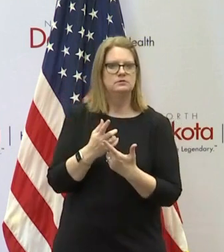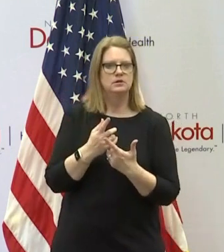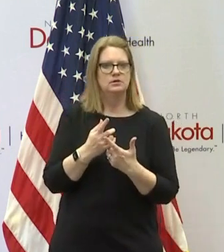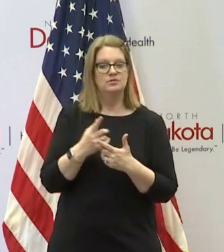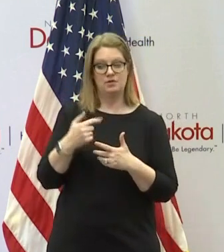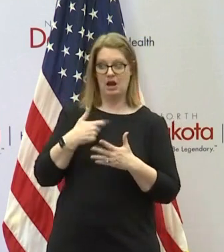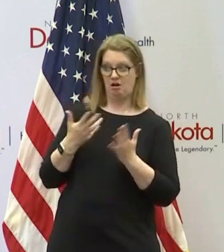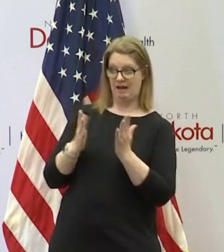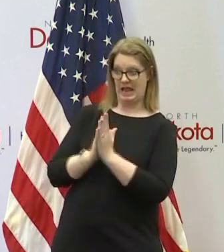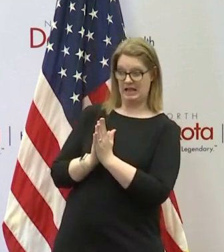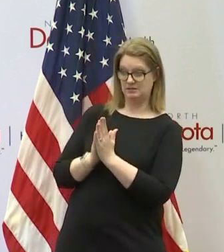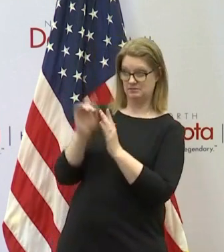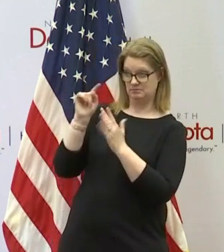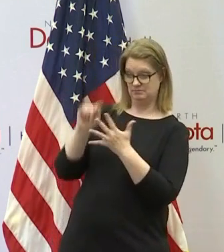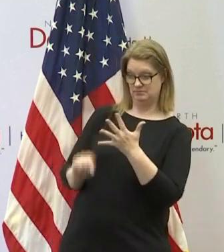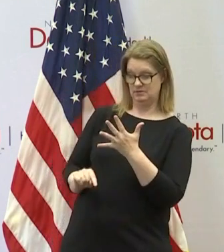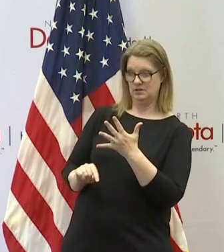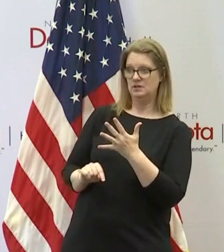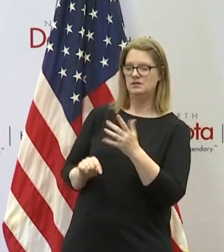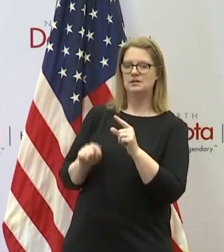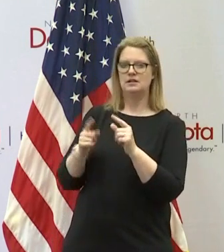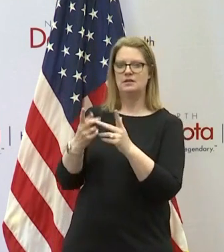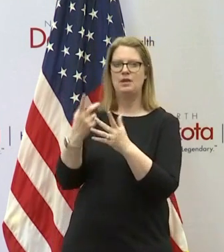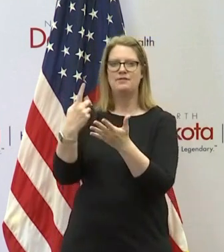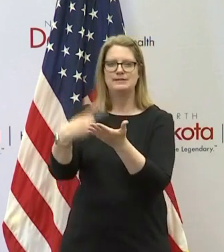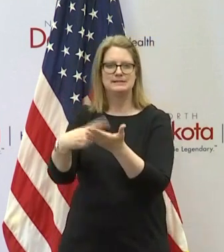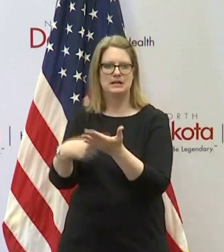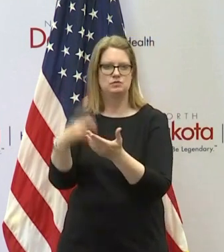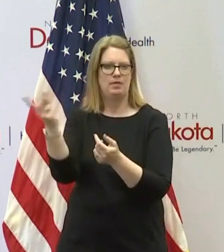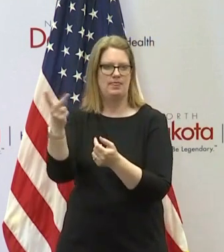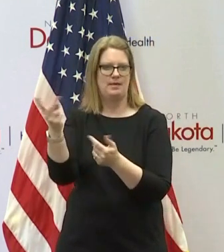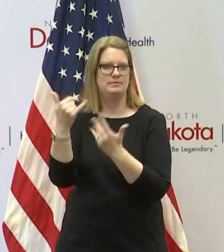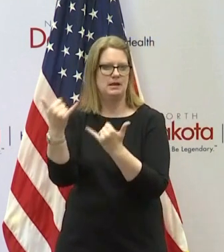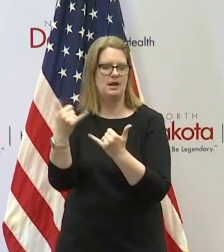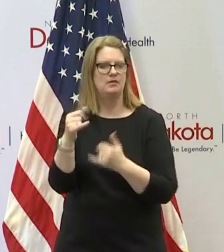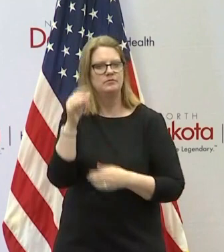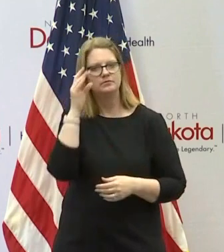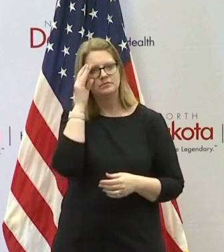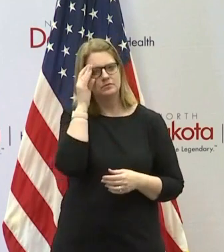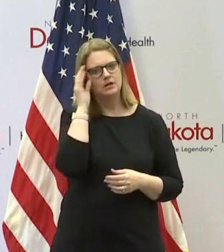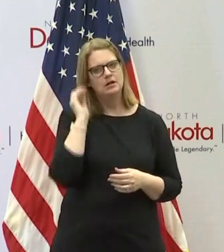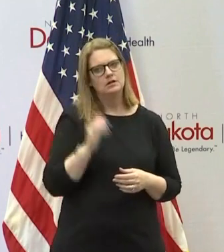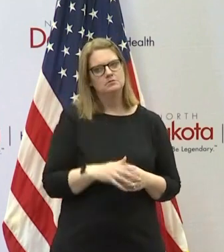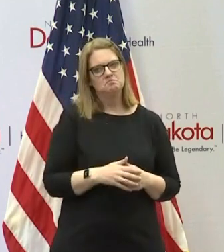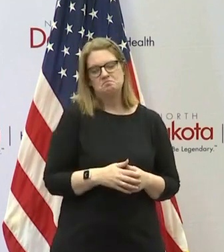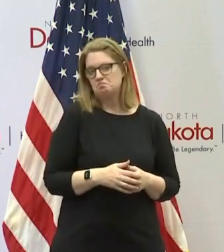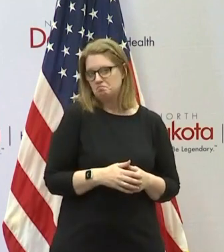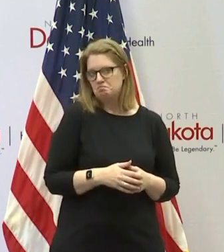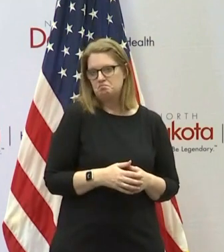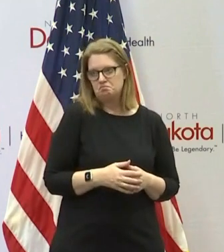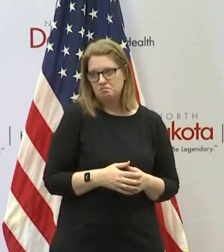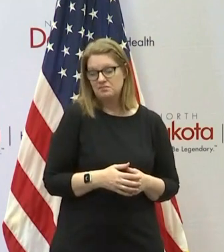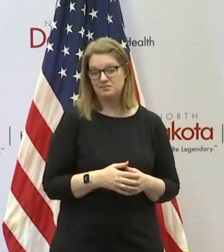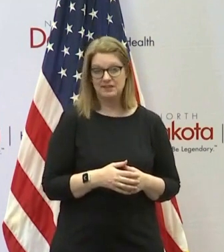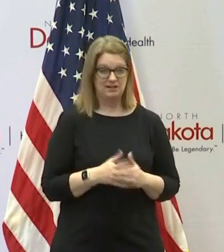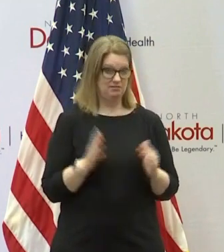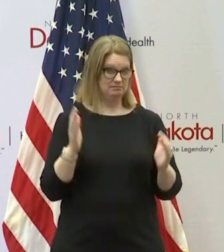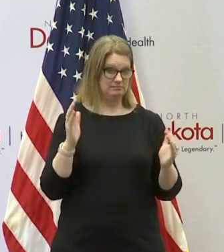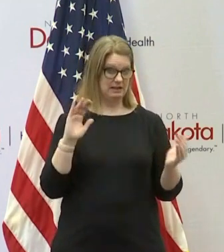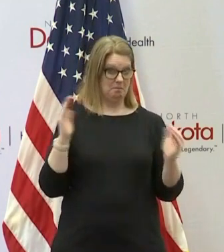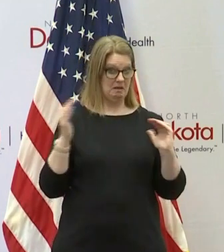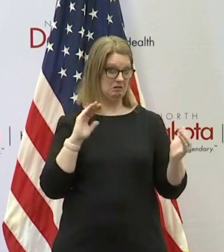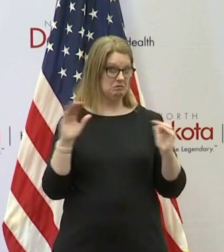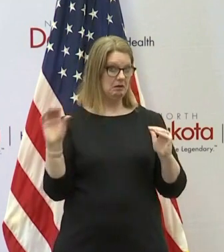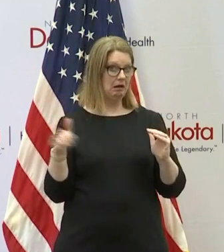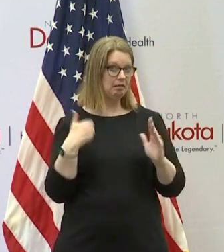of our asks that we had yesterday. But we're, I'd say, relative to other states who